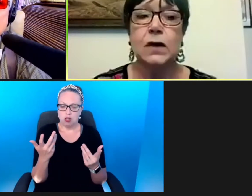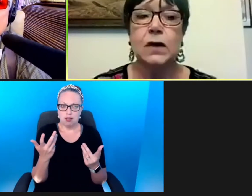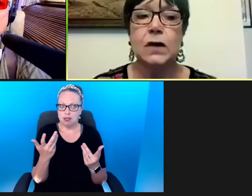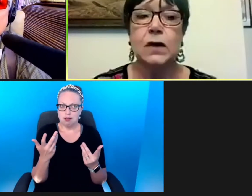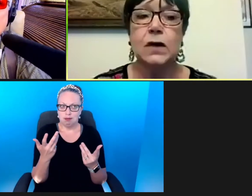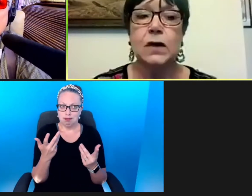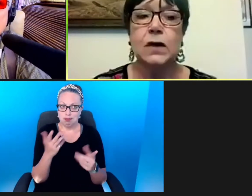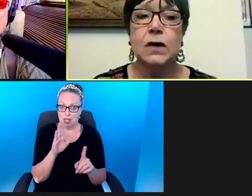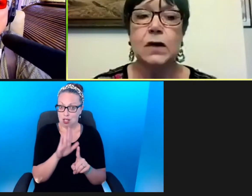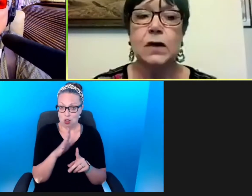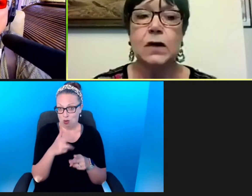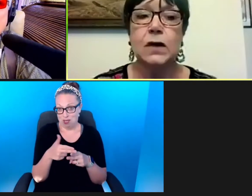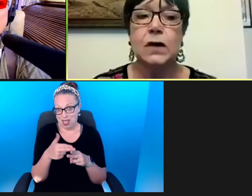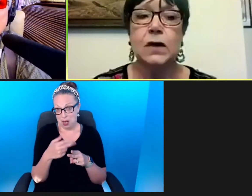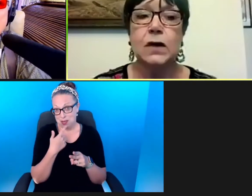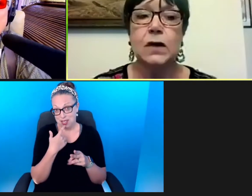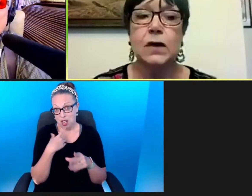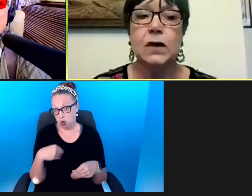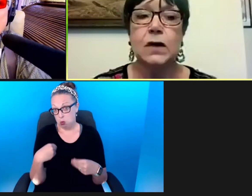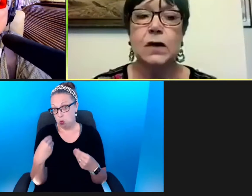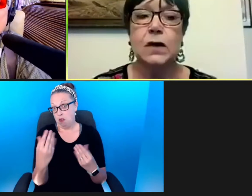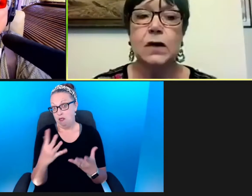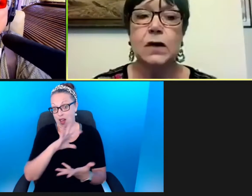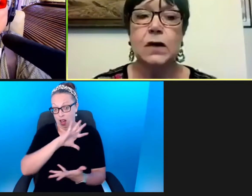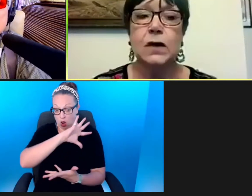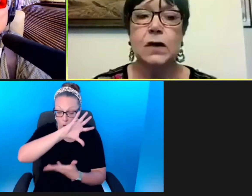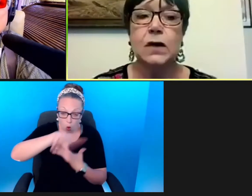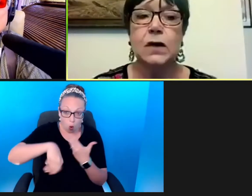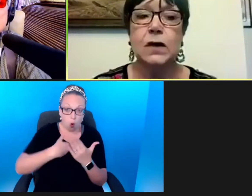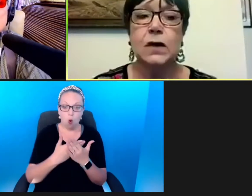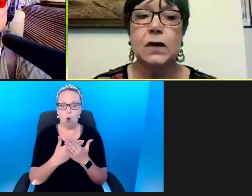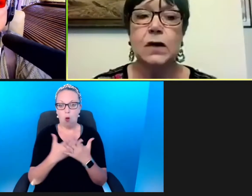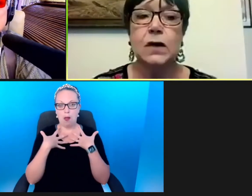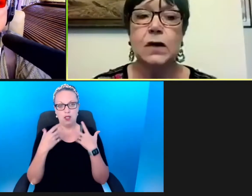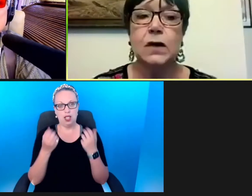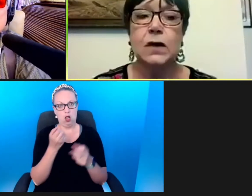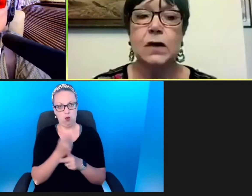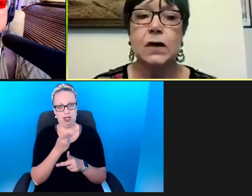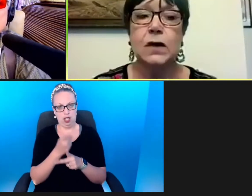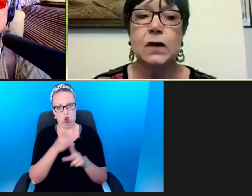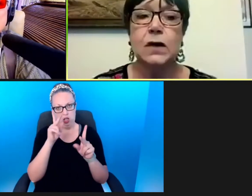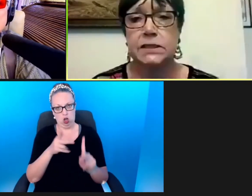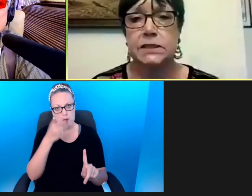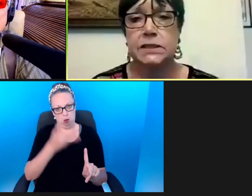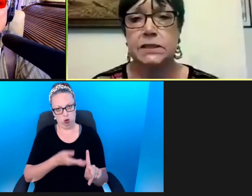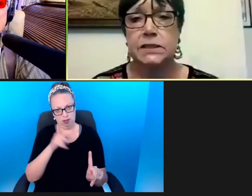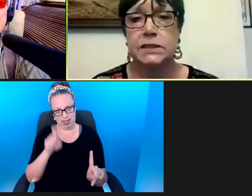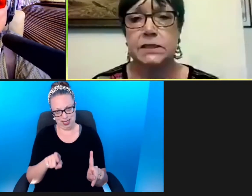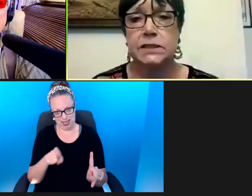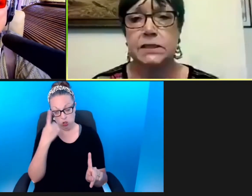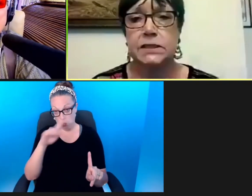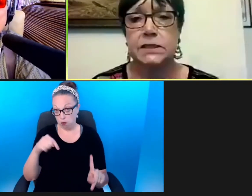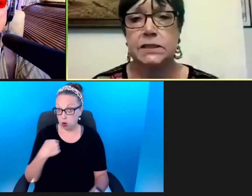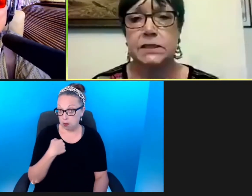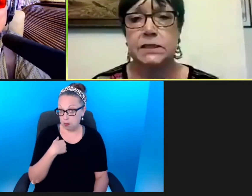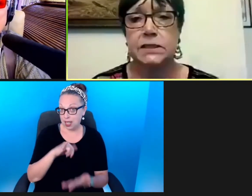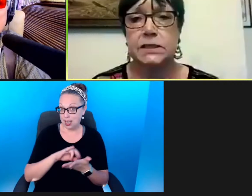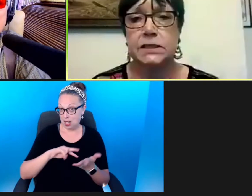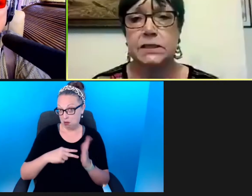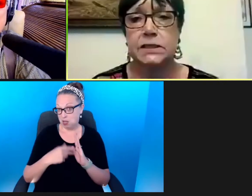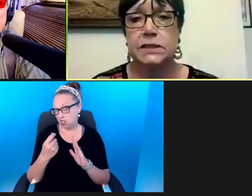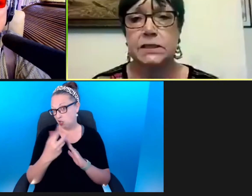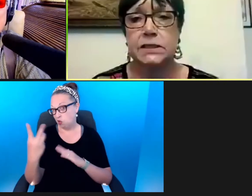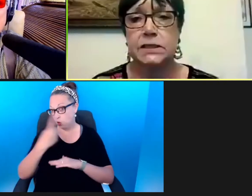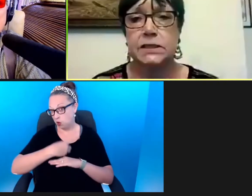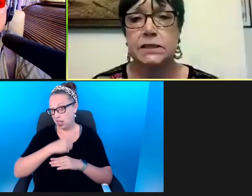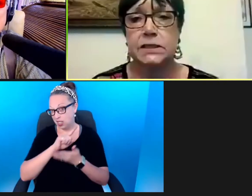their name implies, provide all of the health care that a person needs. And in my case, that means that there are a couple of days a week